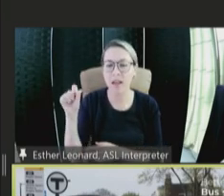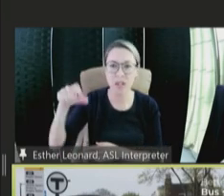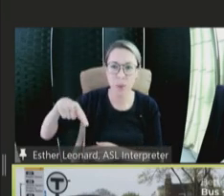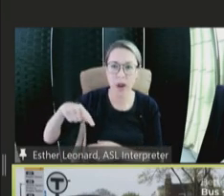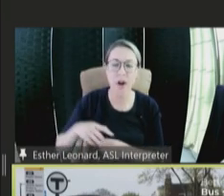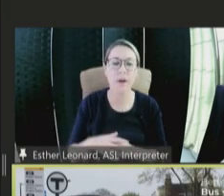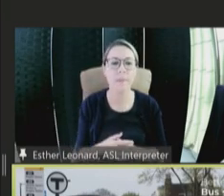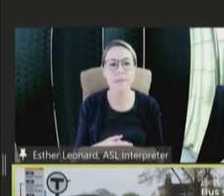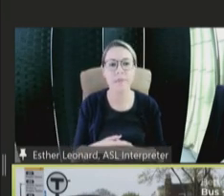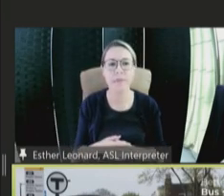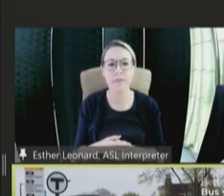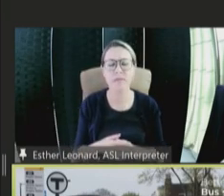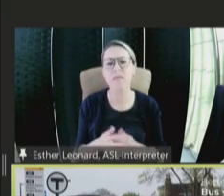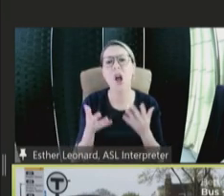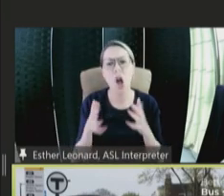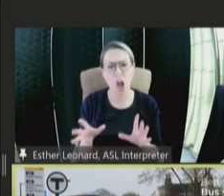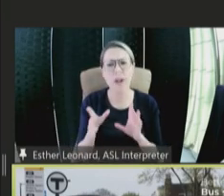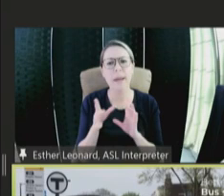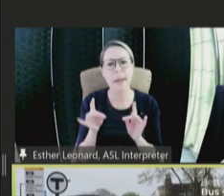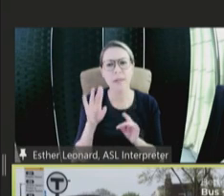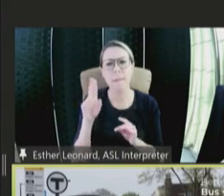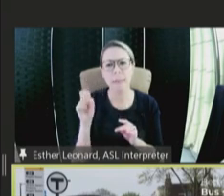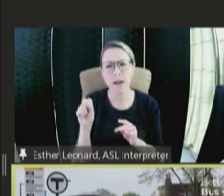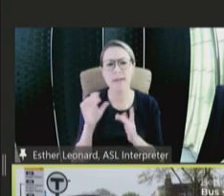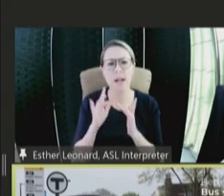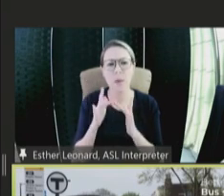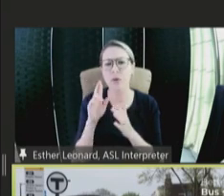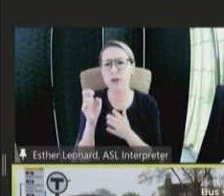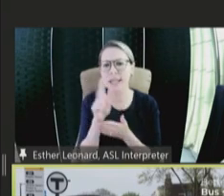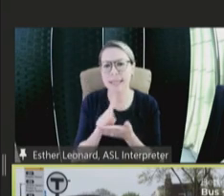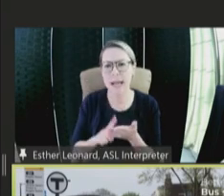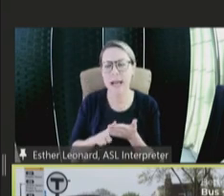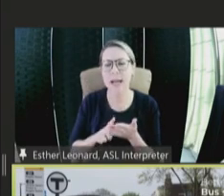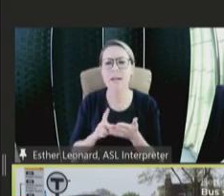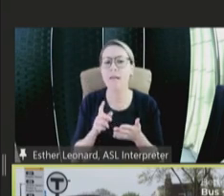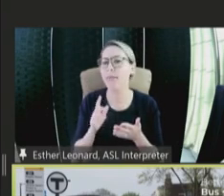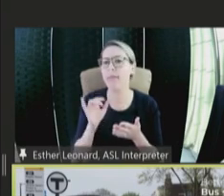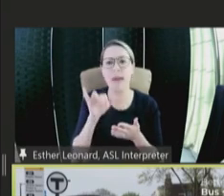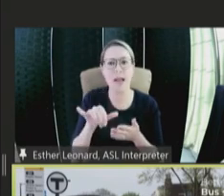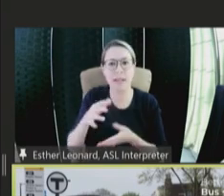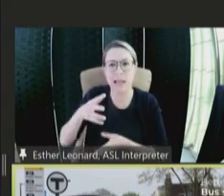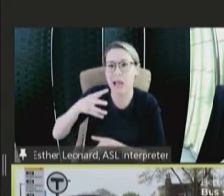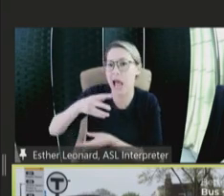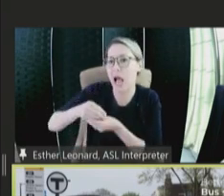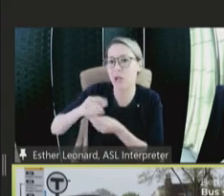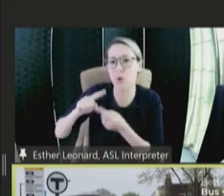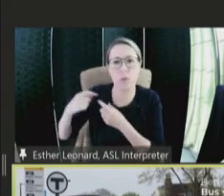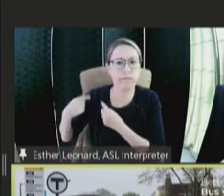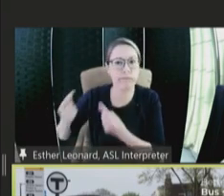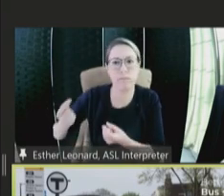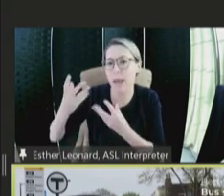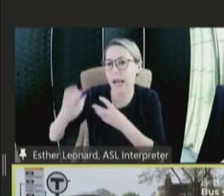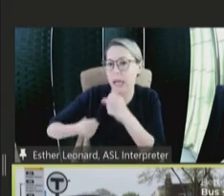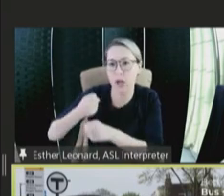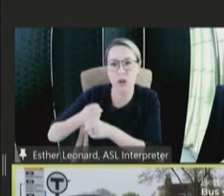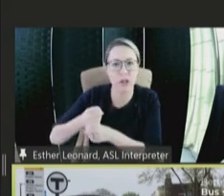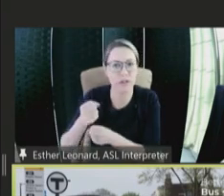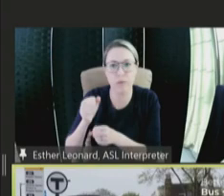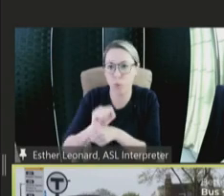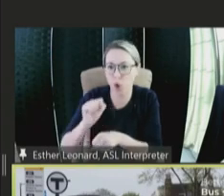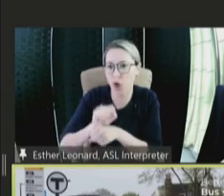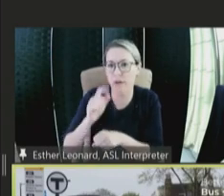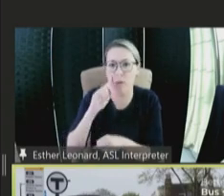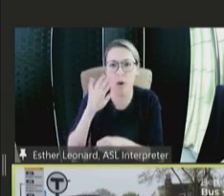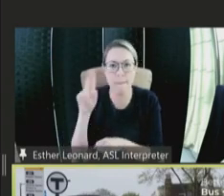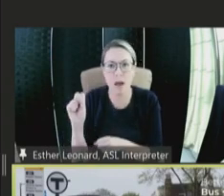The, as I mentioned, bus network redesign builds off of, you know, years of work under the Better Bus Project,